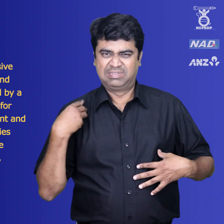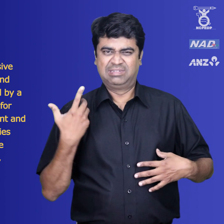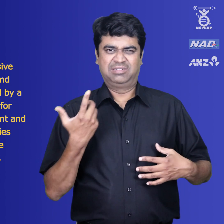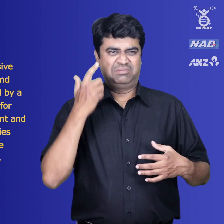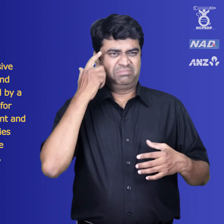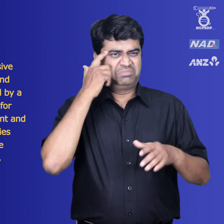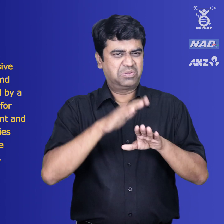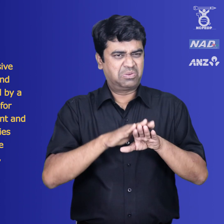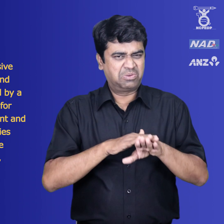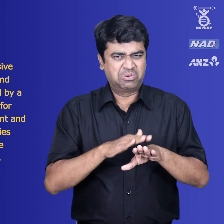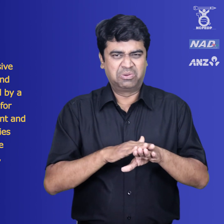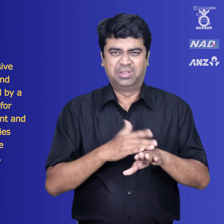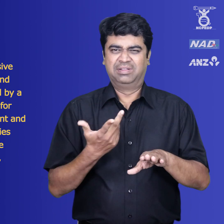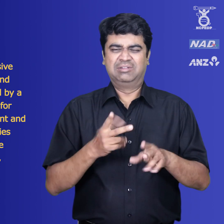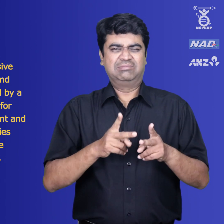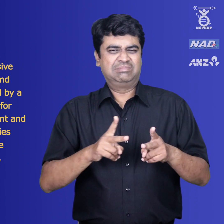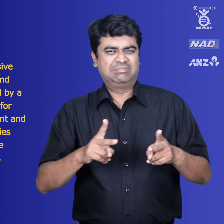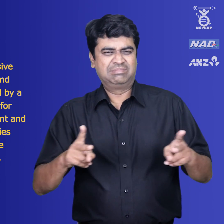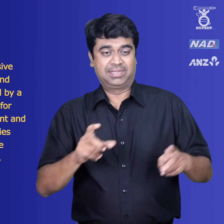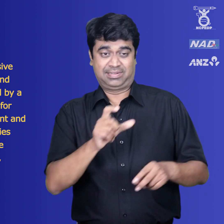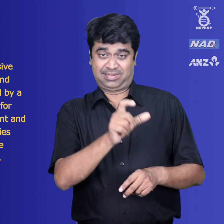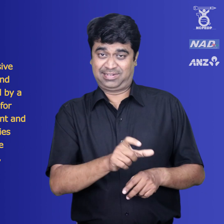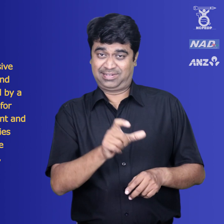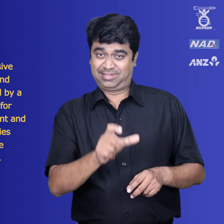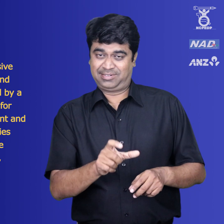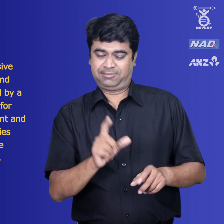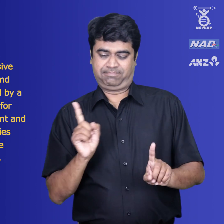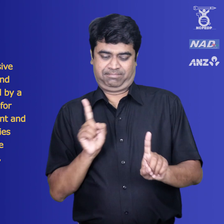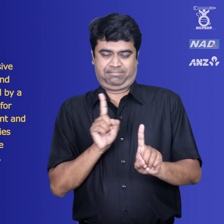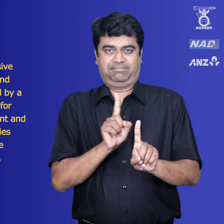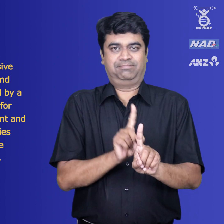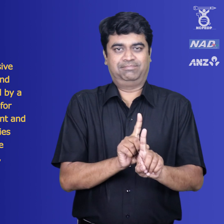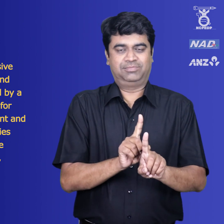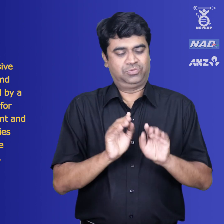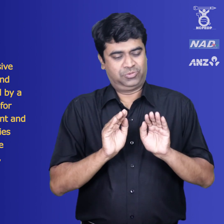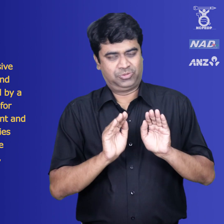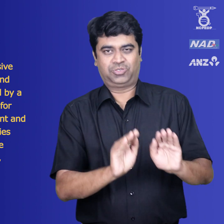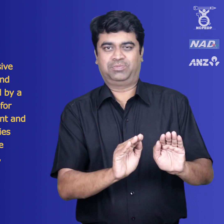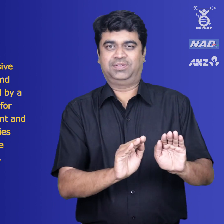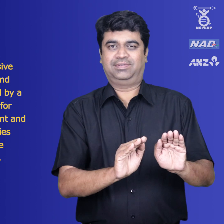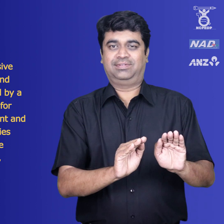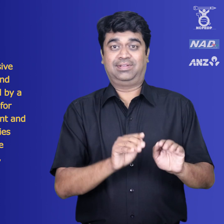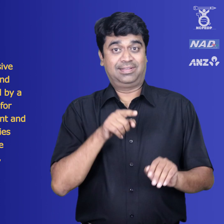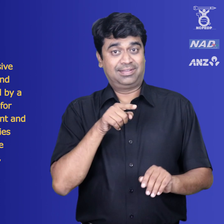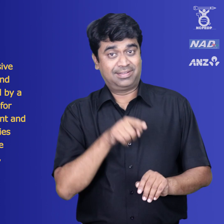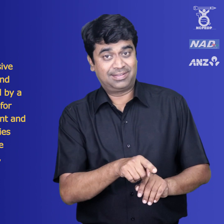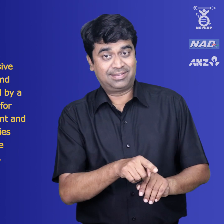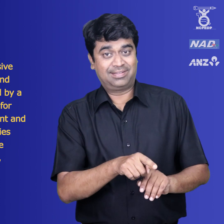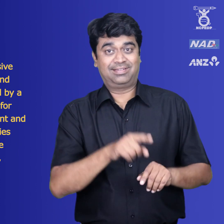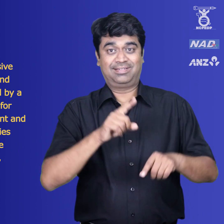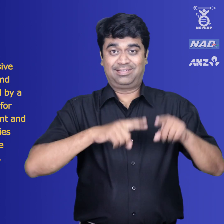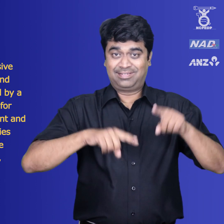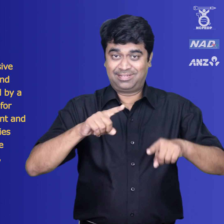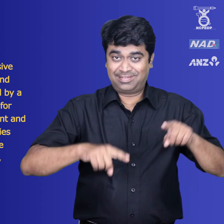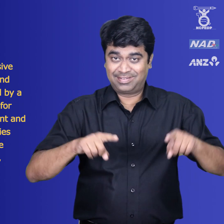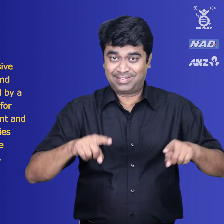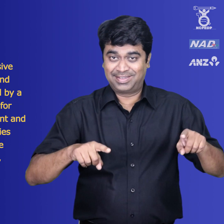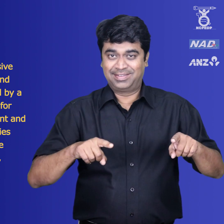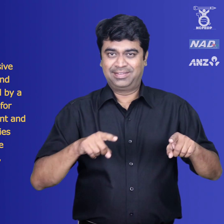psychological, and otherwise, which may be required by a person with benchmark disability